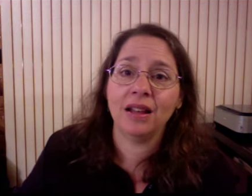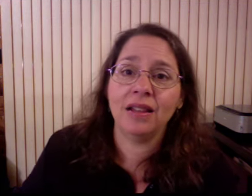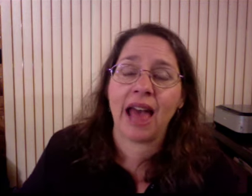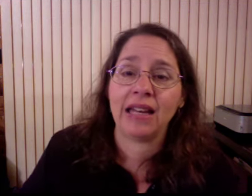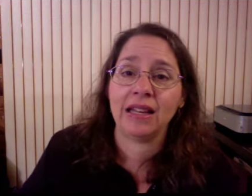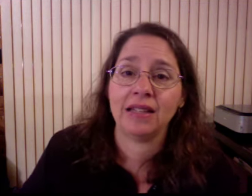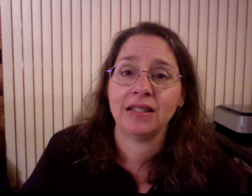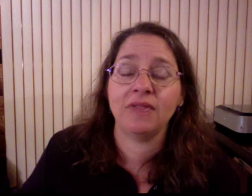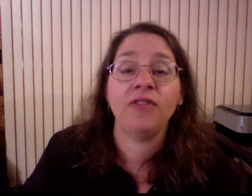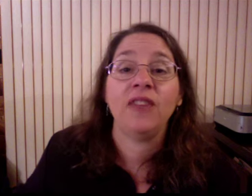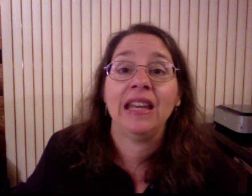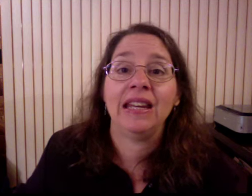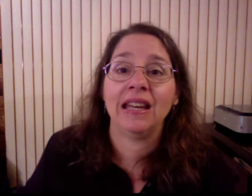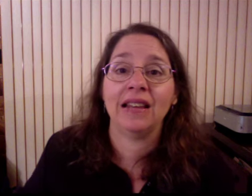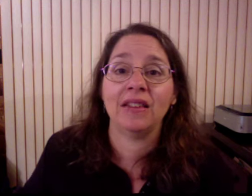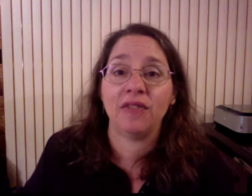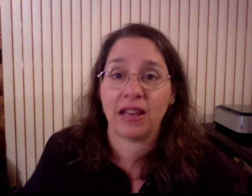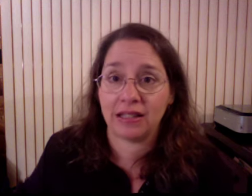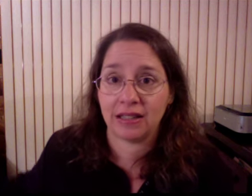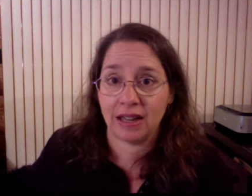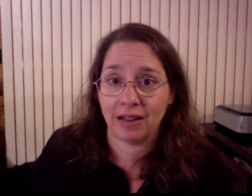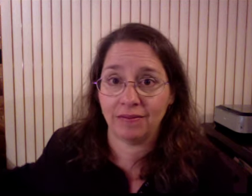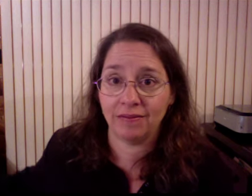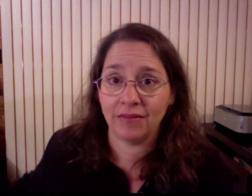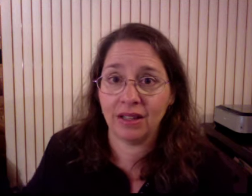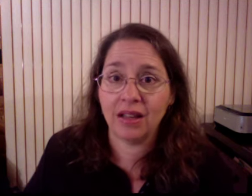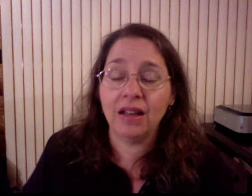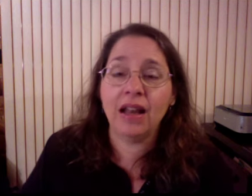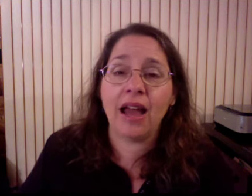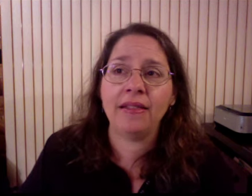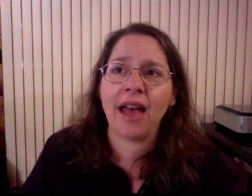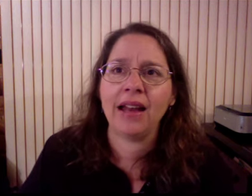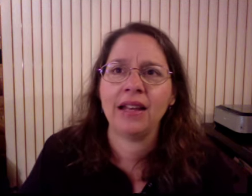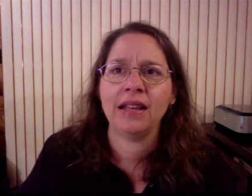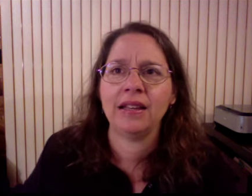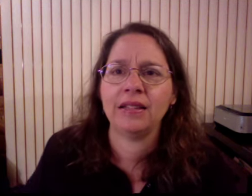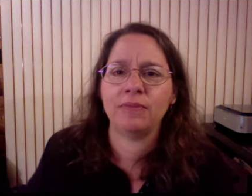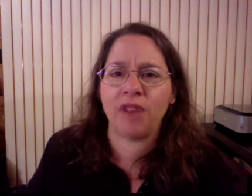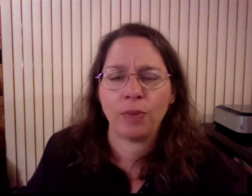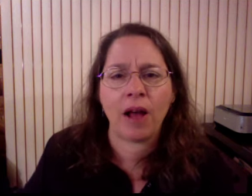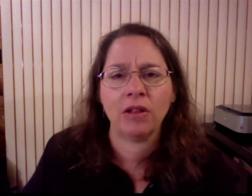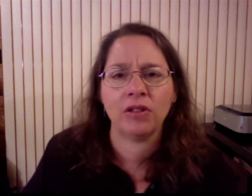that is feeding the fantasy. And that is, Father Paulo says,